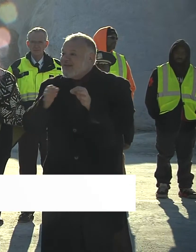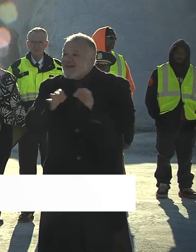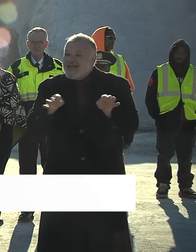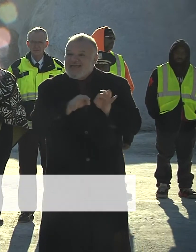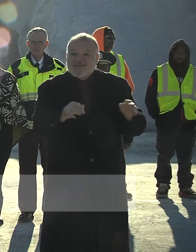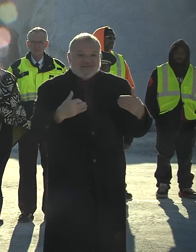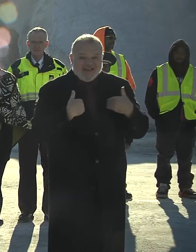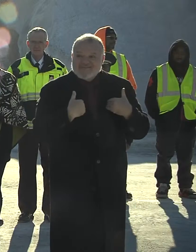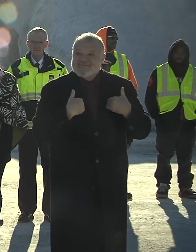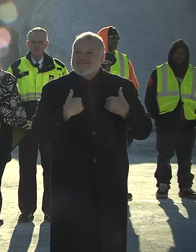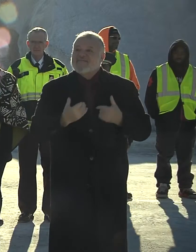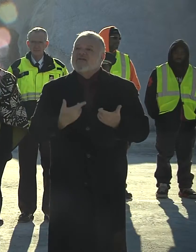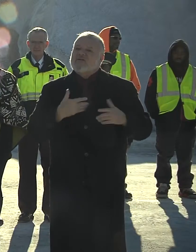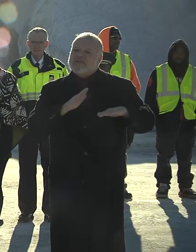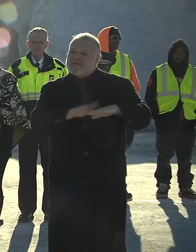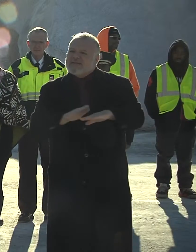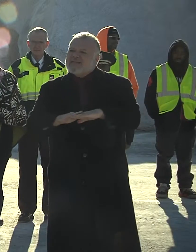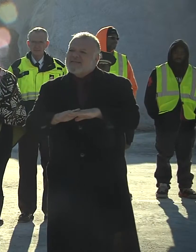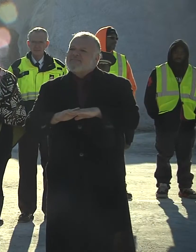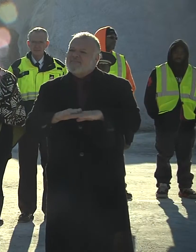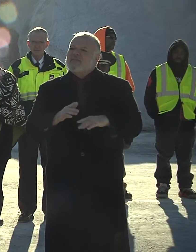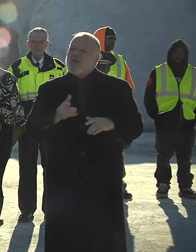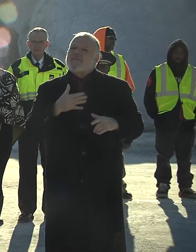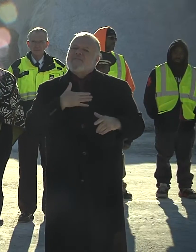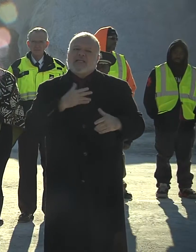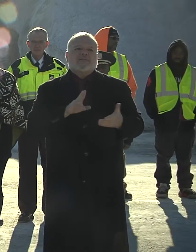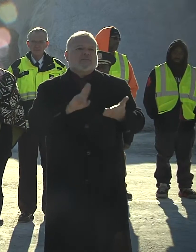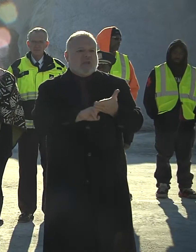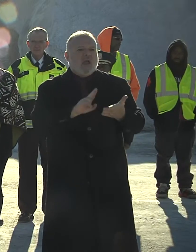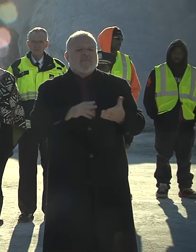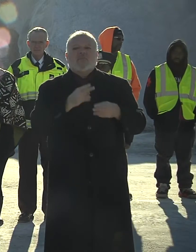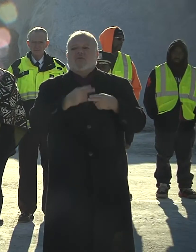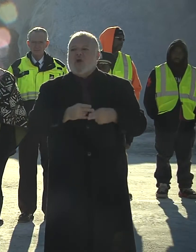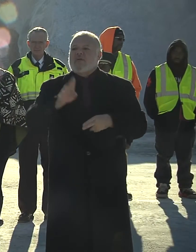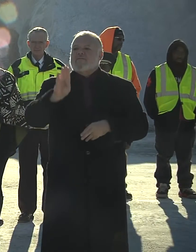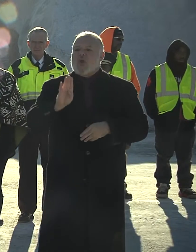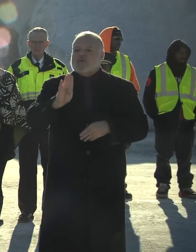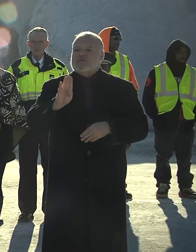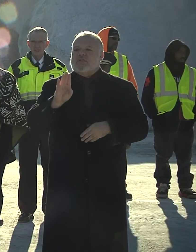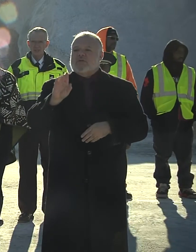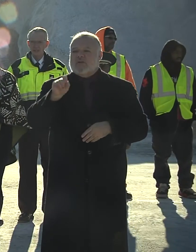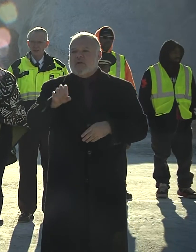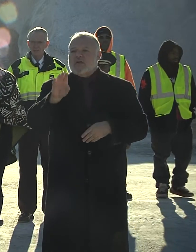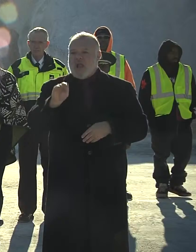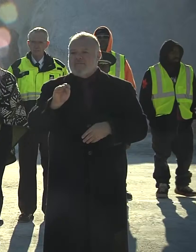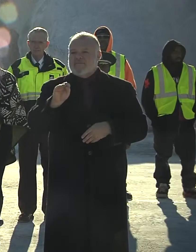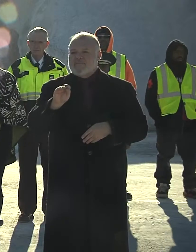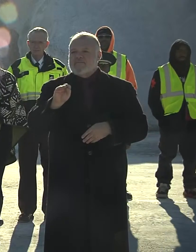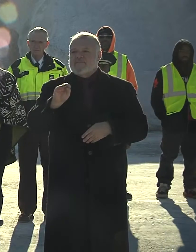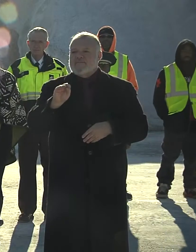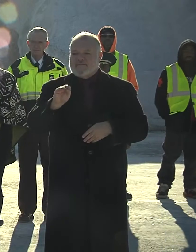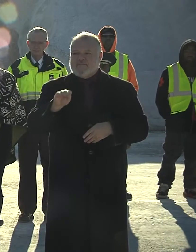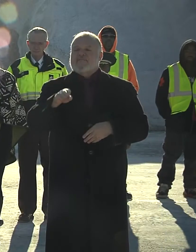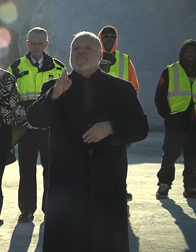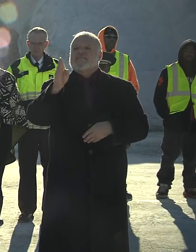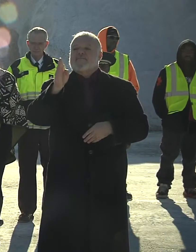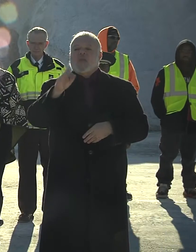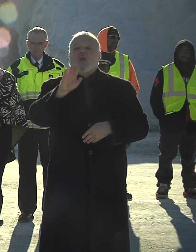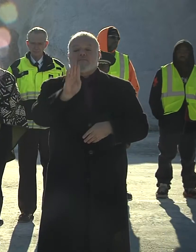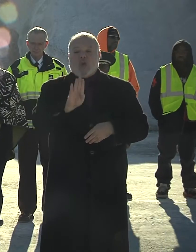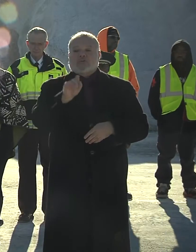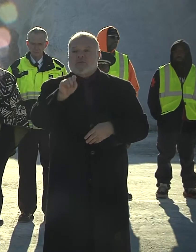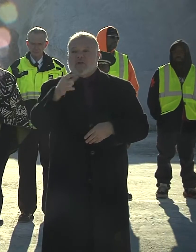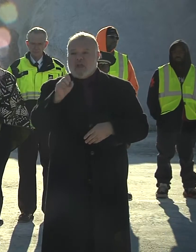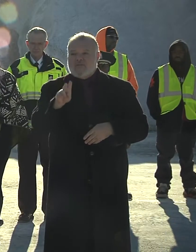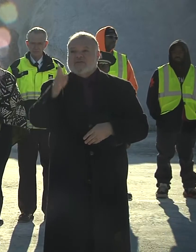boston.gov/alerts, or by texting the word, all one word, no spaces, text Alert Boston, again, all one word,